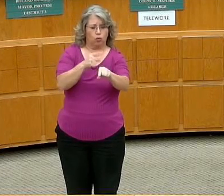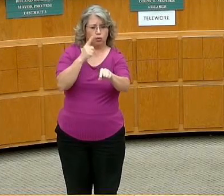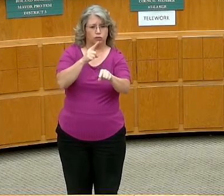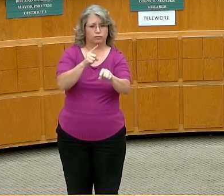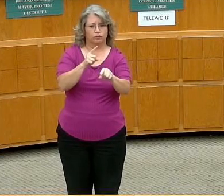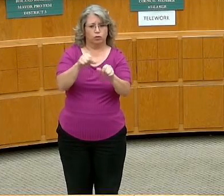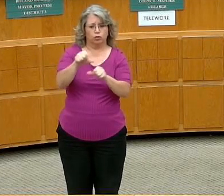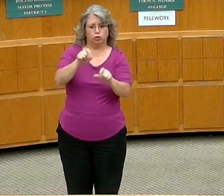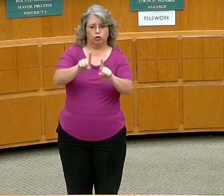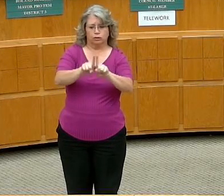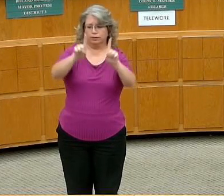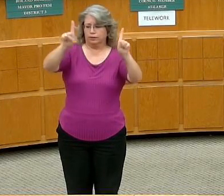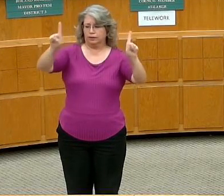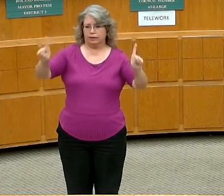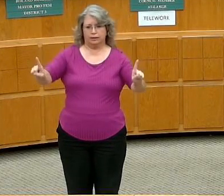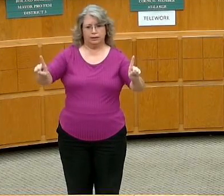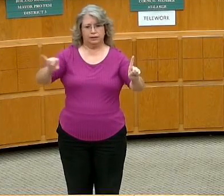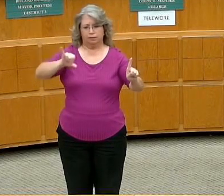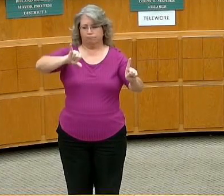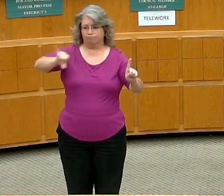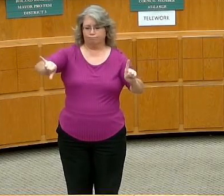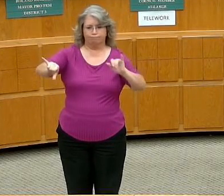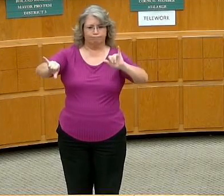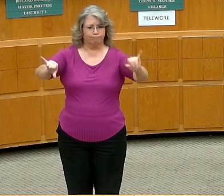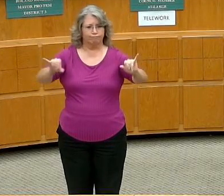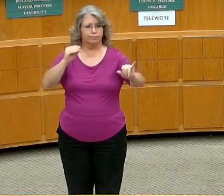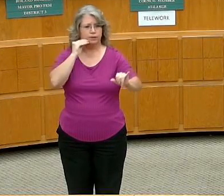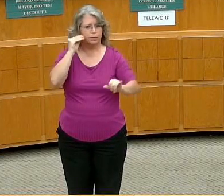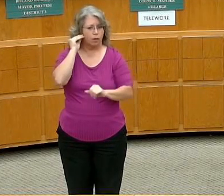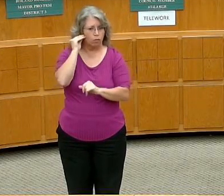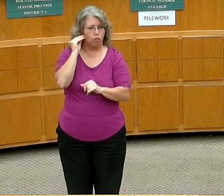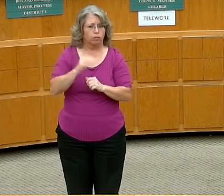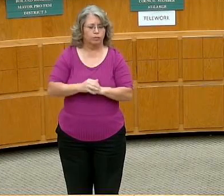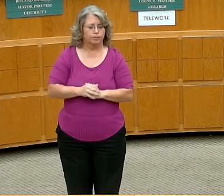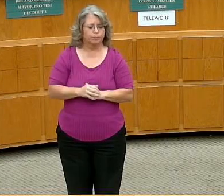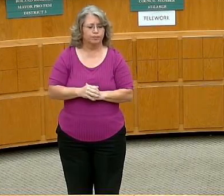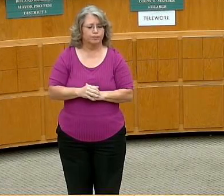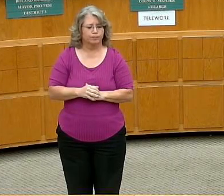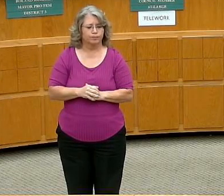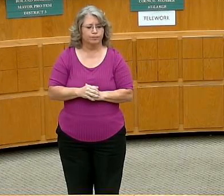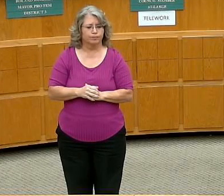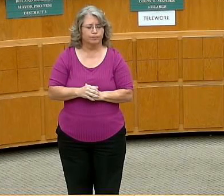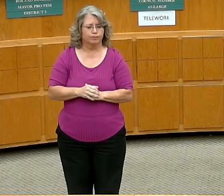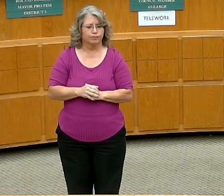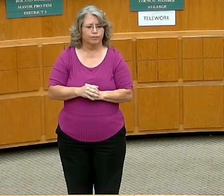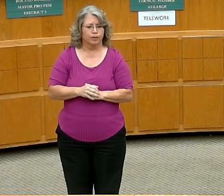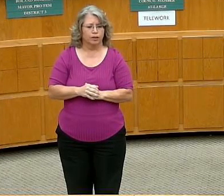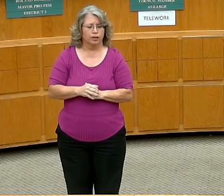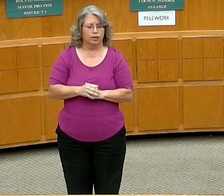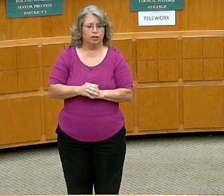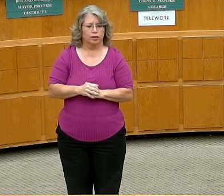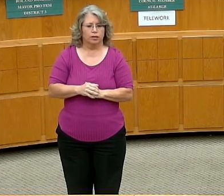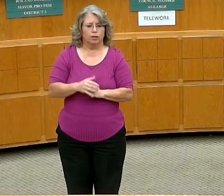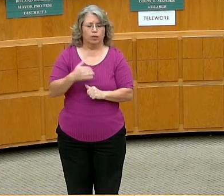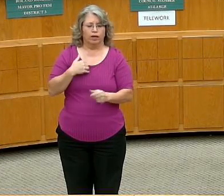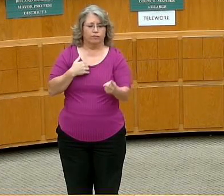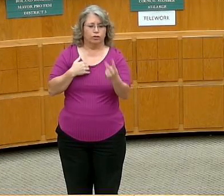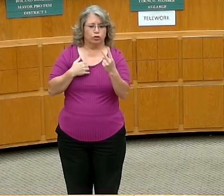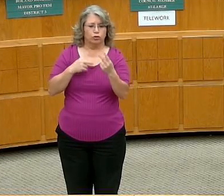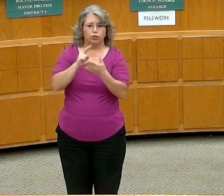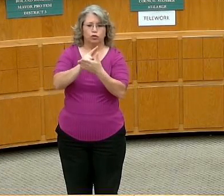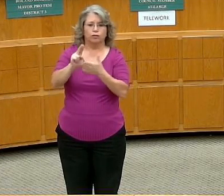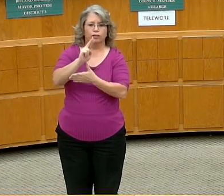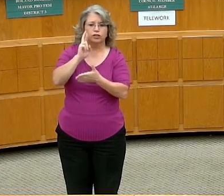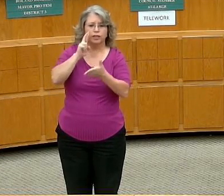stay-at-home orders and why it makes a big difference. We have two university scientists with us, researcher scientists with us